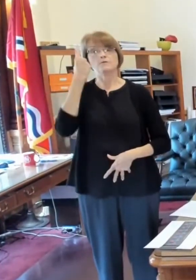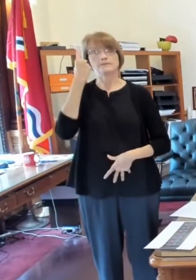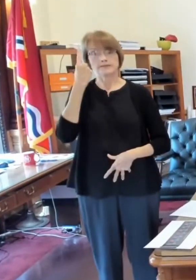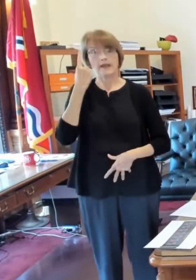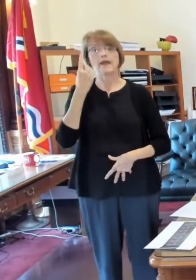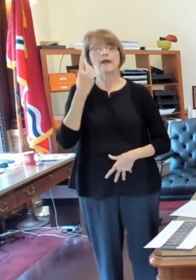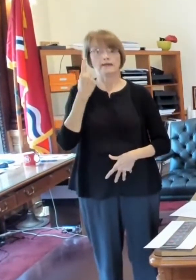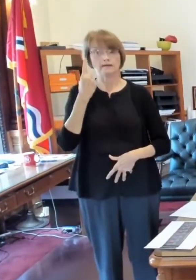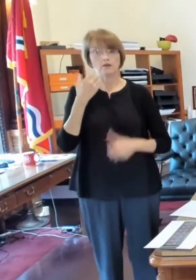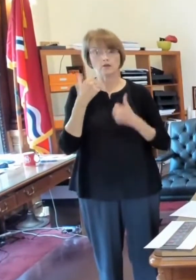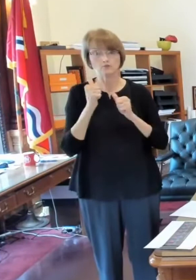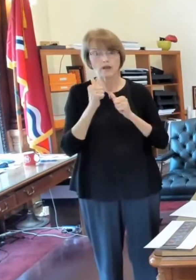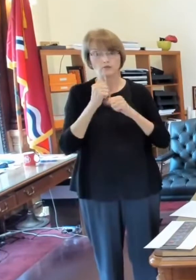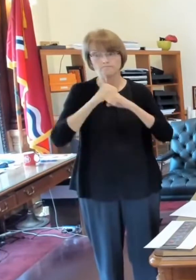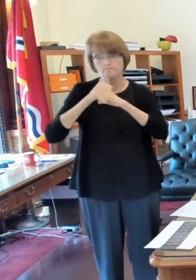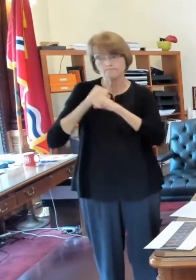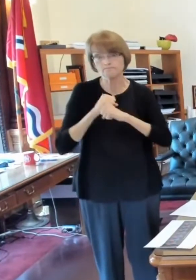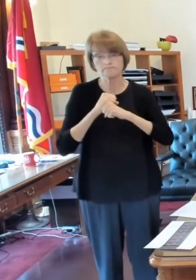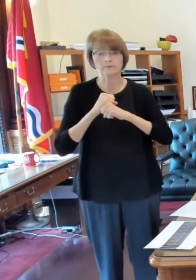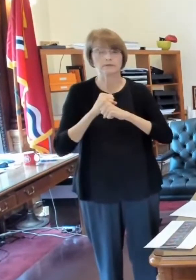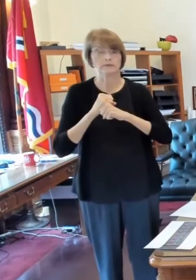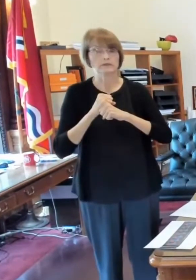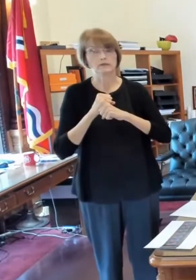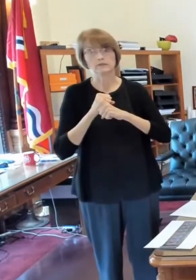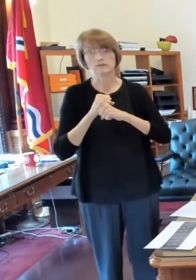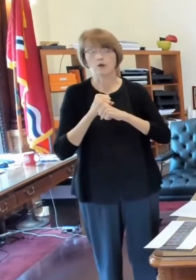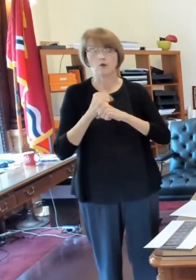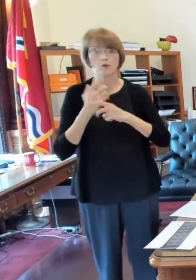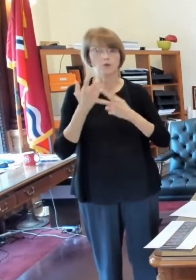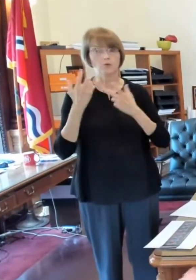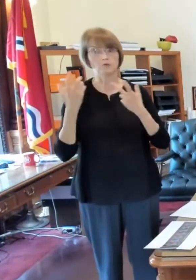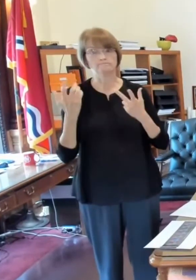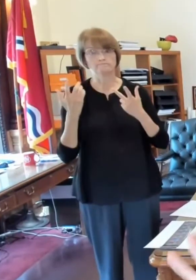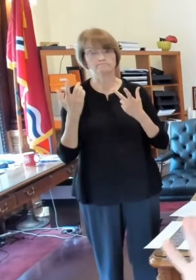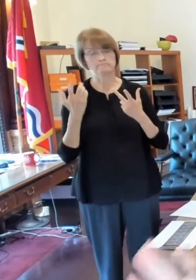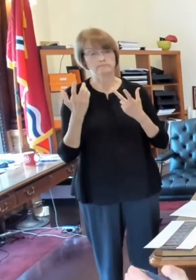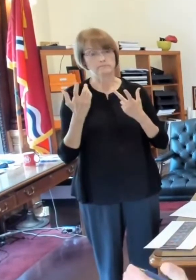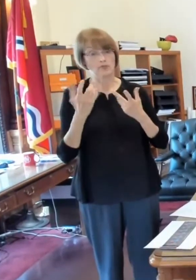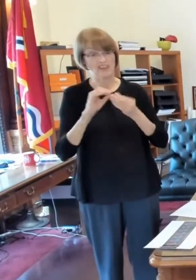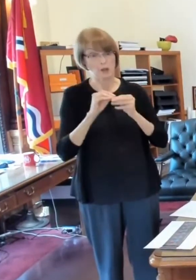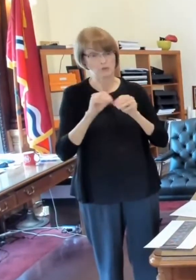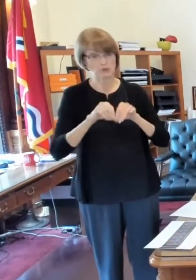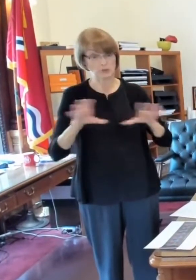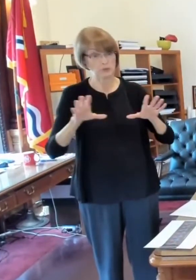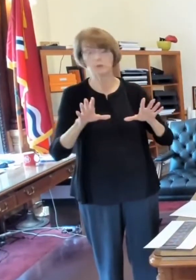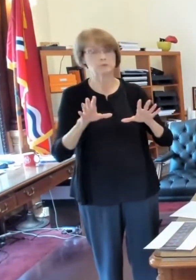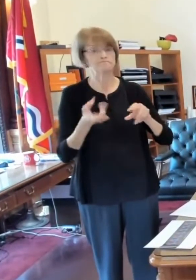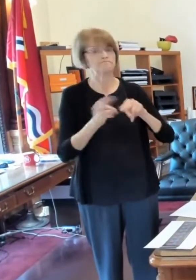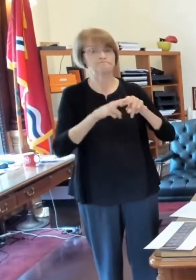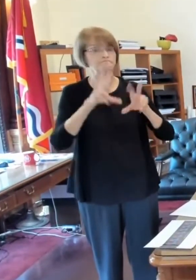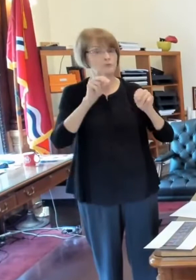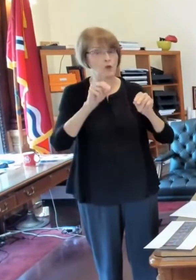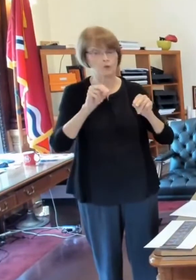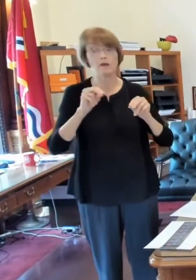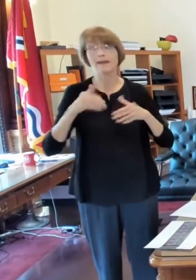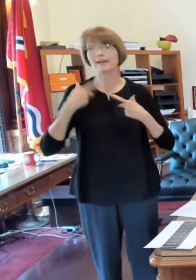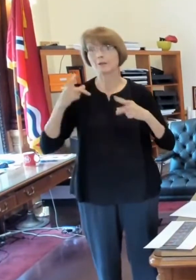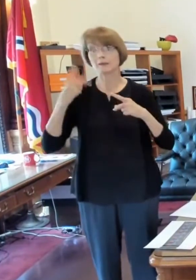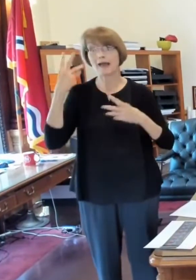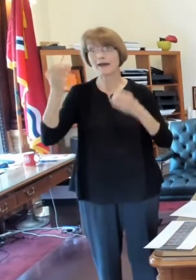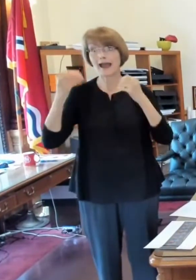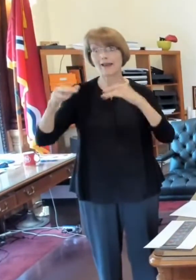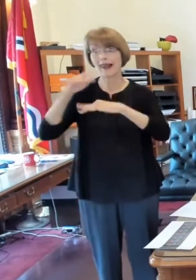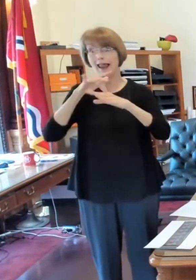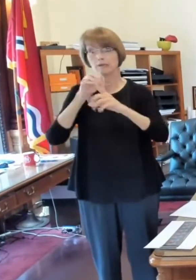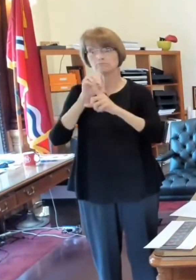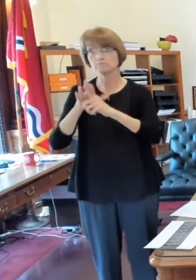their circle or keeping it the same, and the younger folks are out and they're being more exposed and they're testing positive at